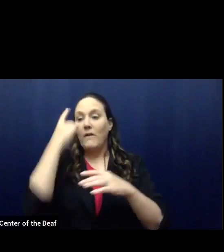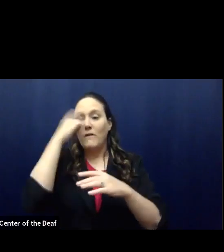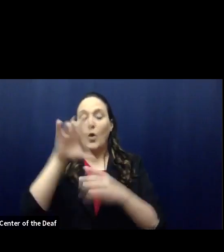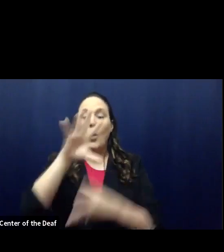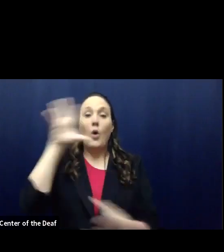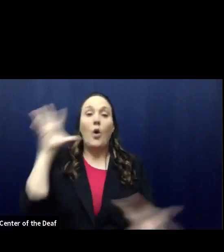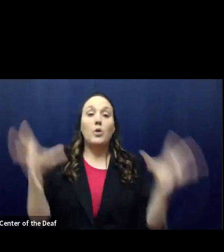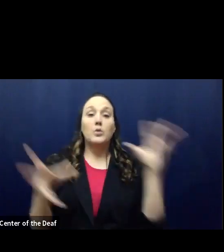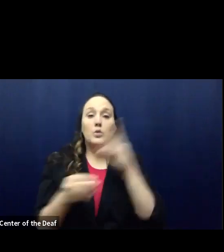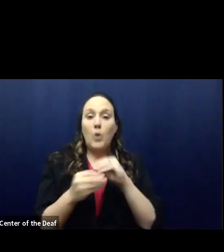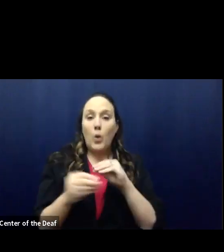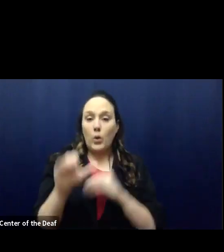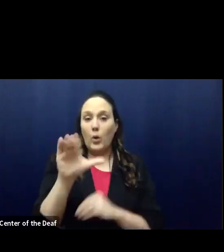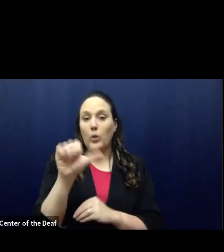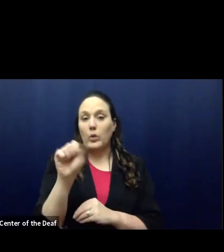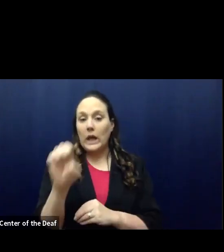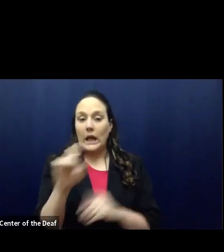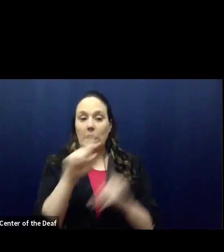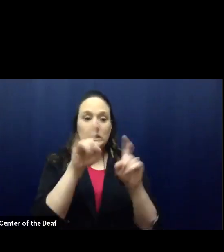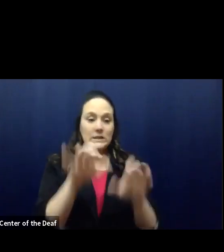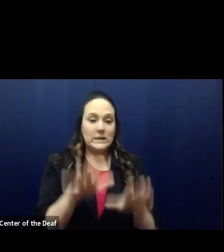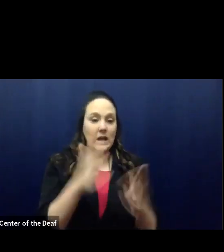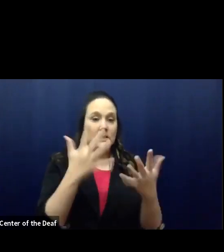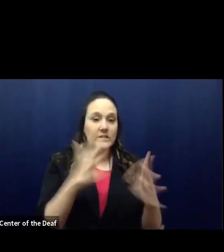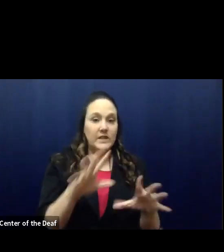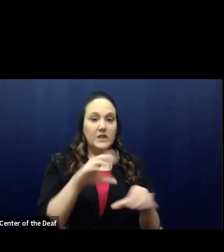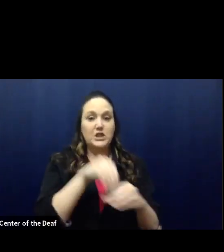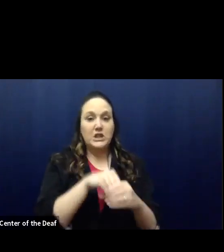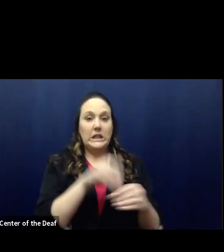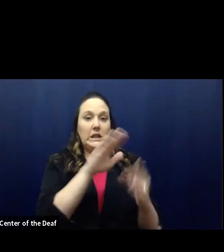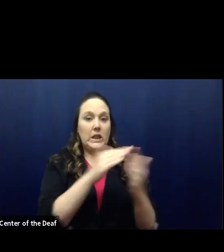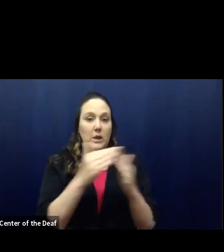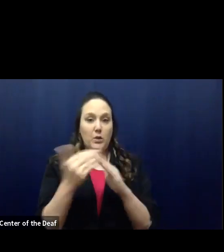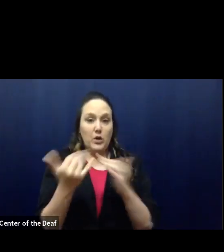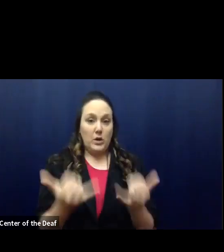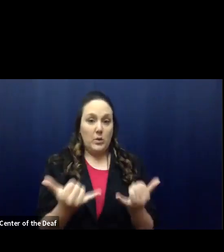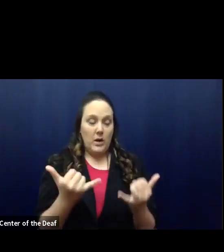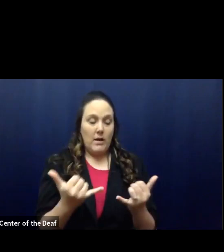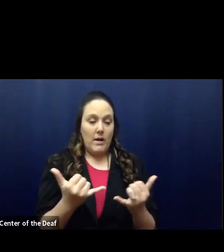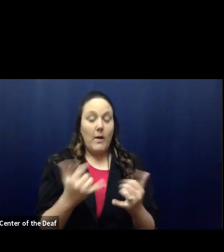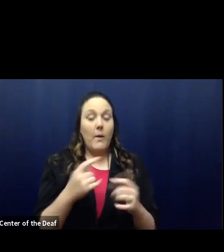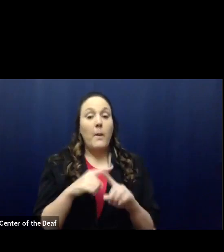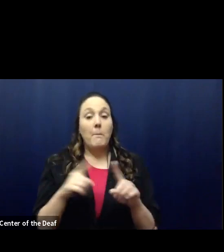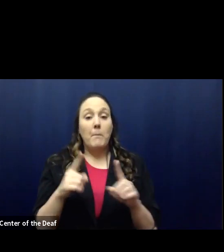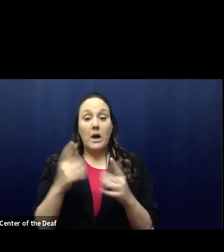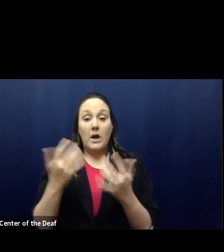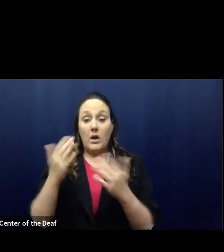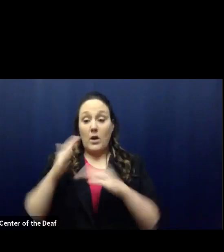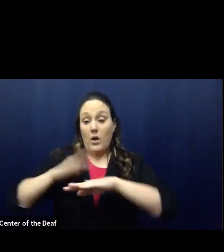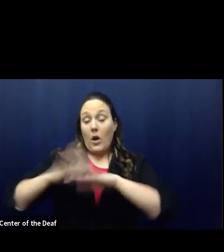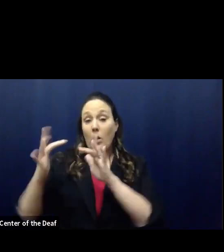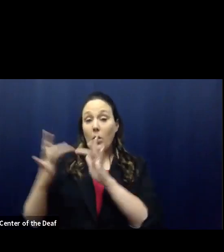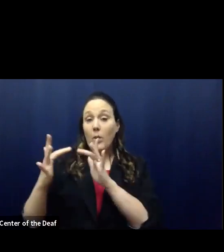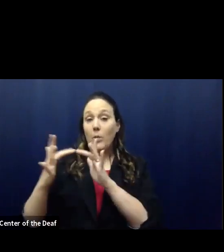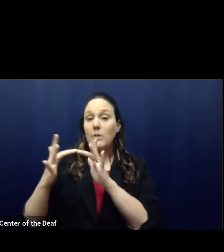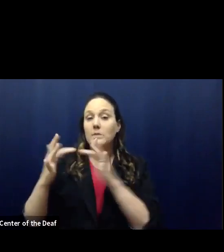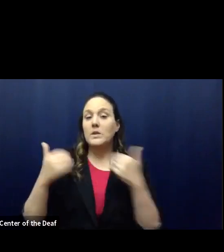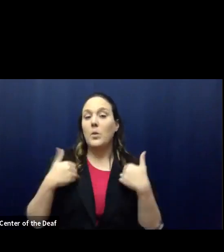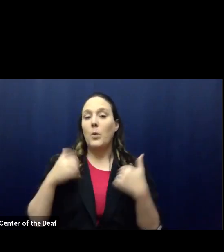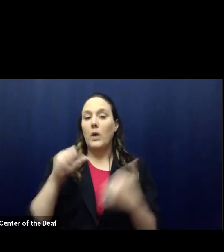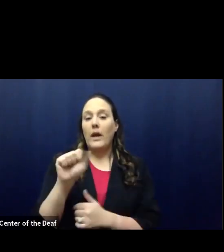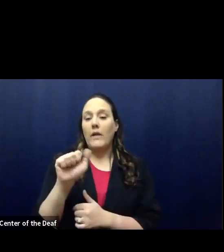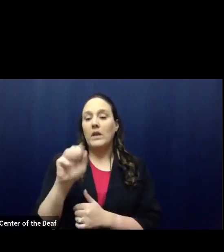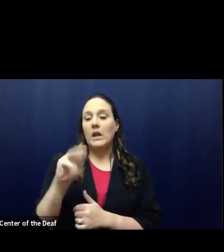that are our tests that are being completed in our community right now. What we have on our website is a sample of what we